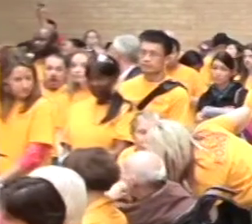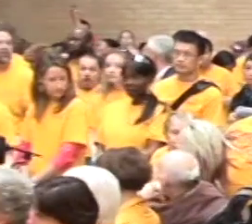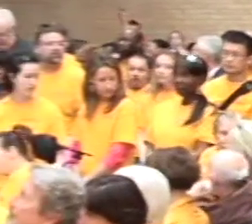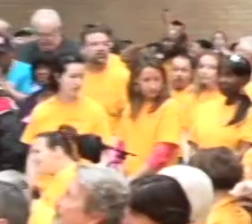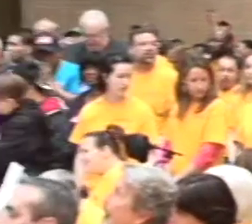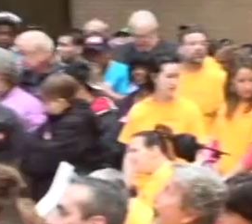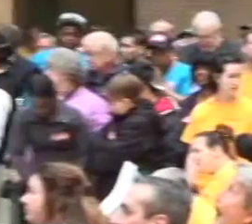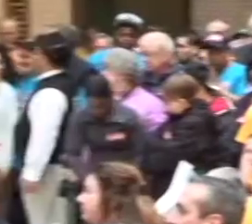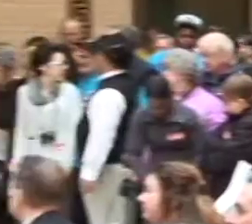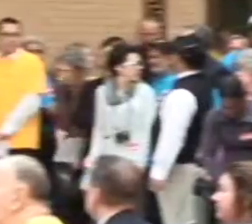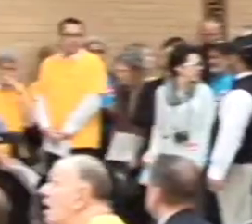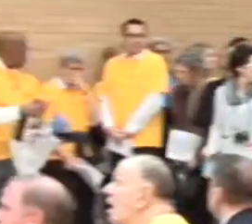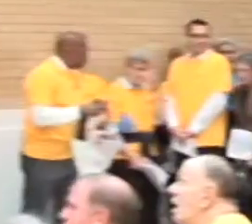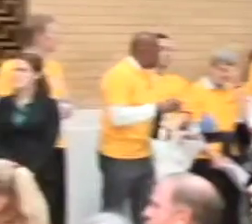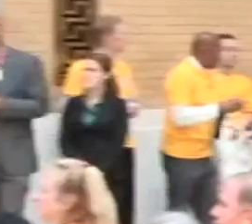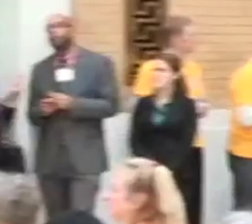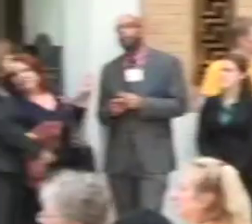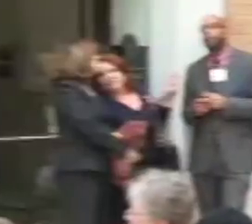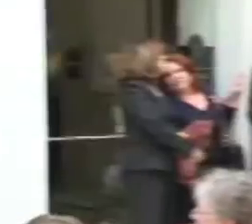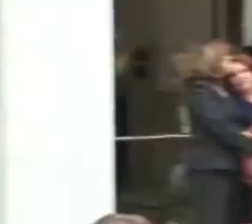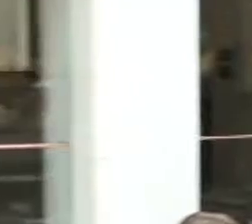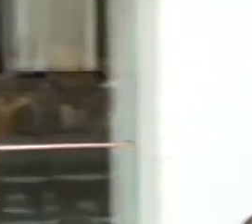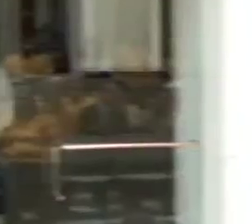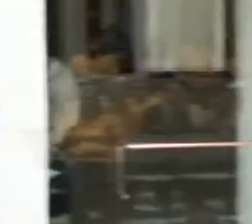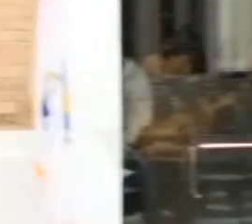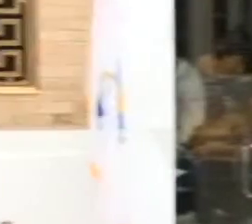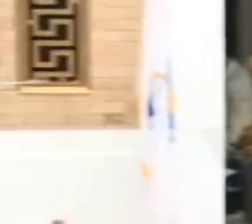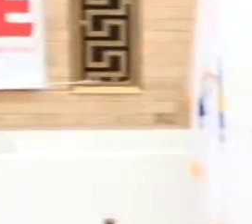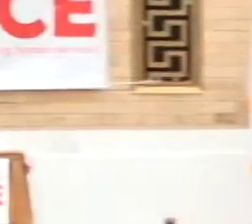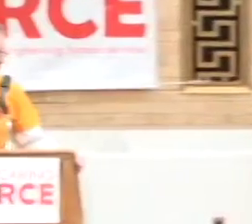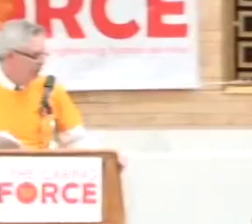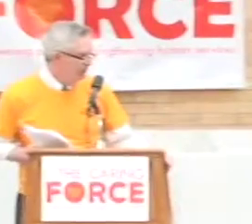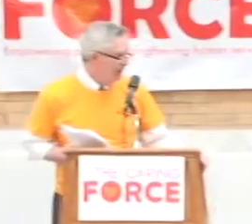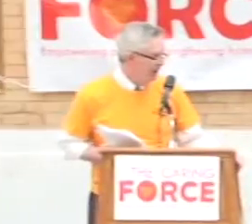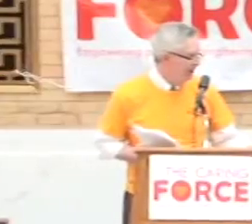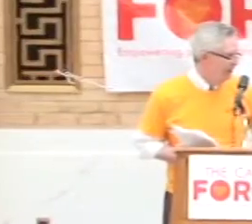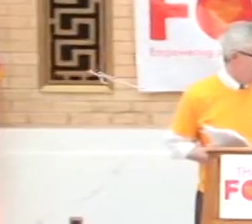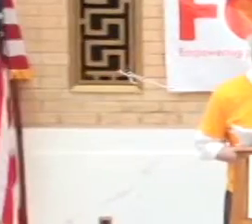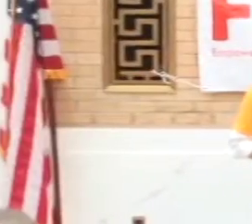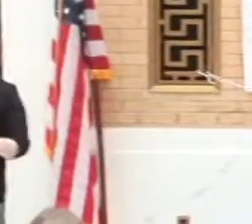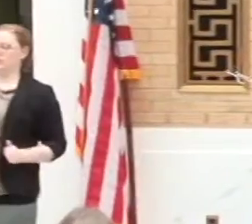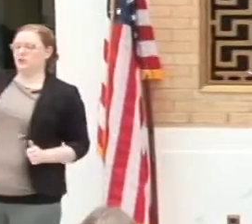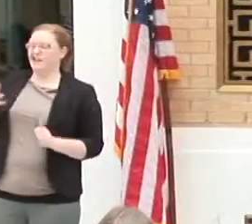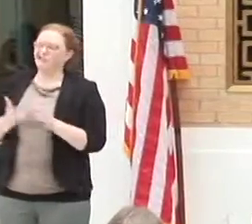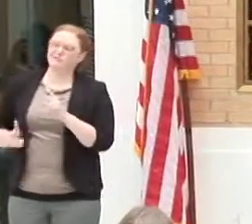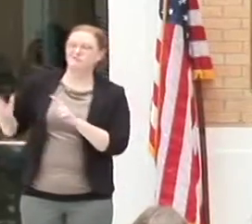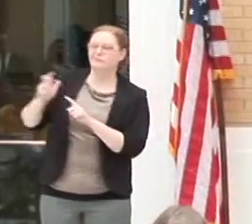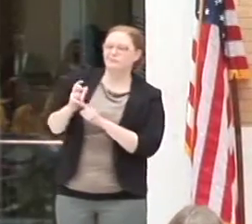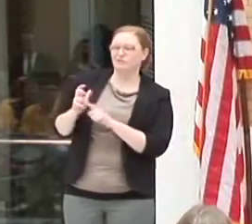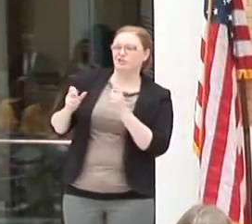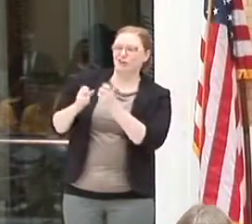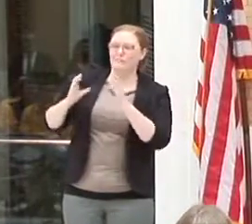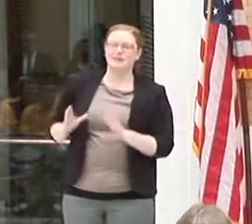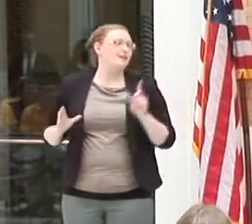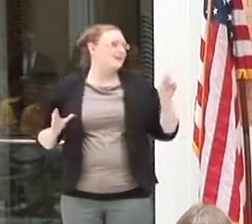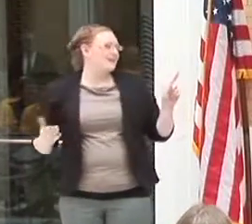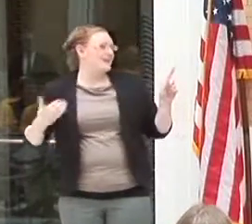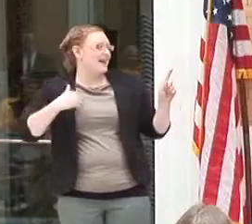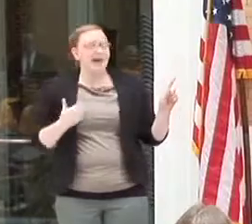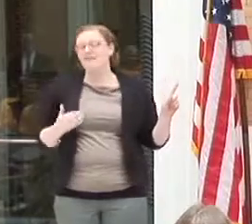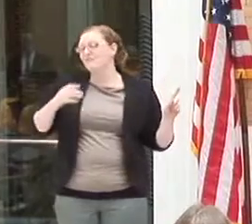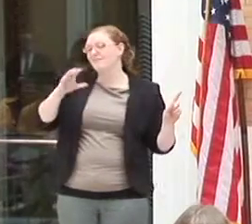so it's you folks working with our legislative champion and our leader in the senate who is carrying the original care bear that's the rock star of